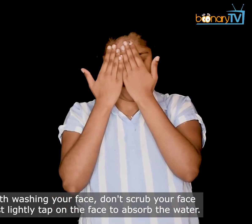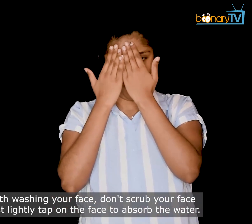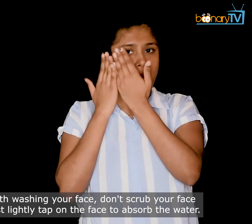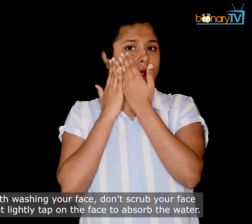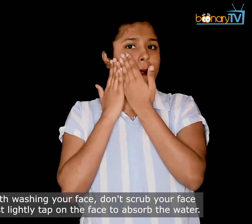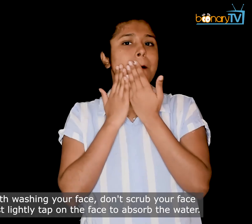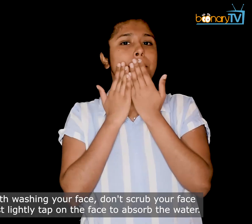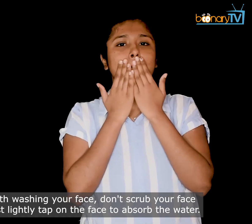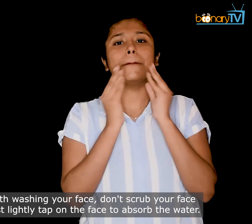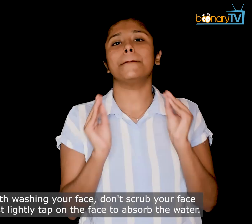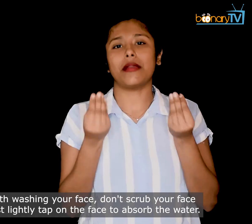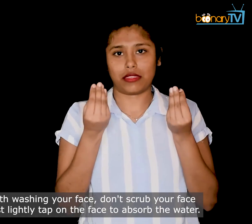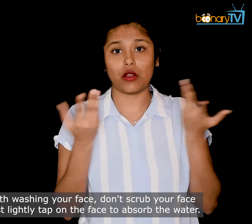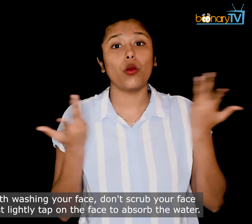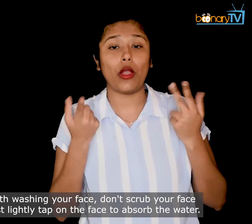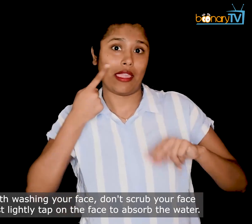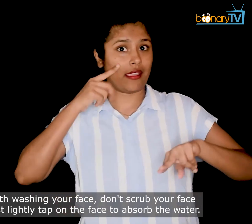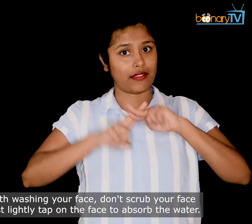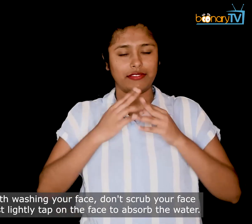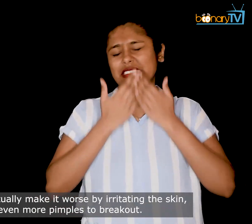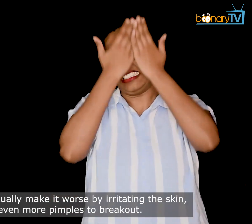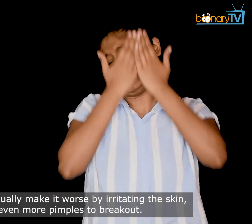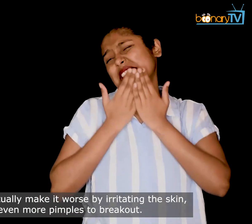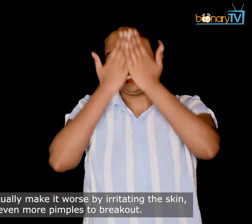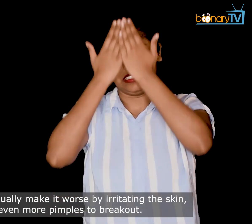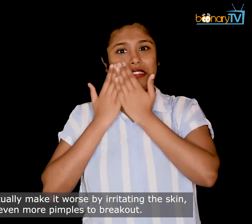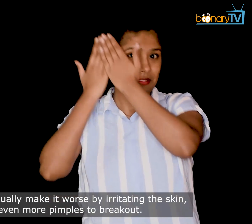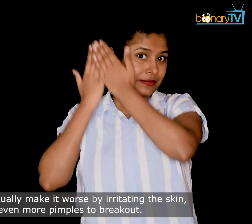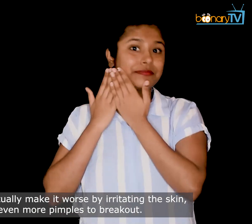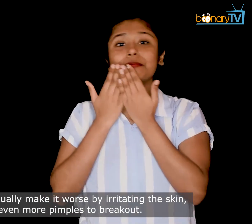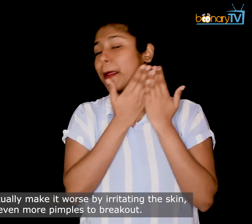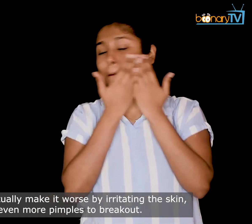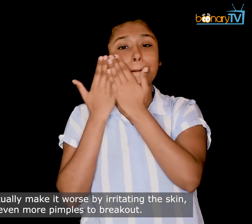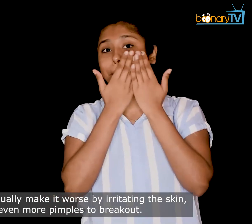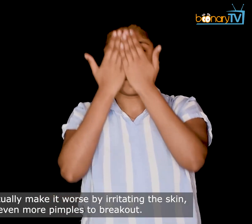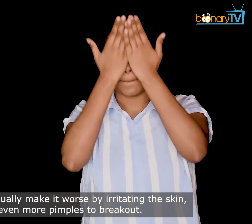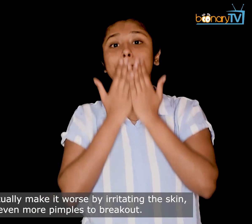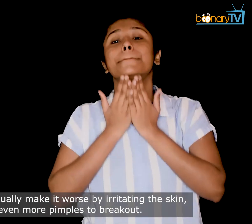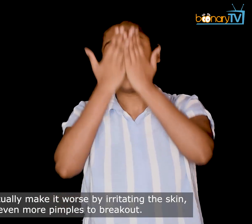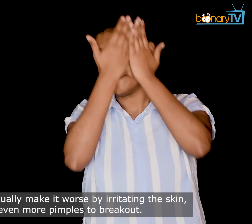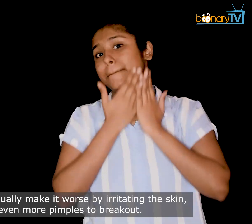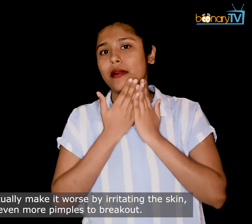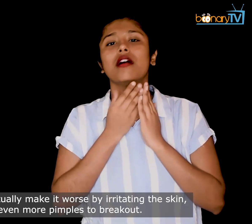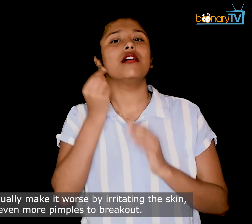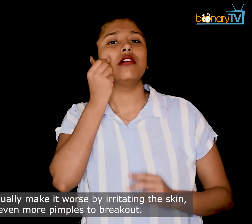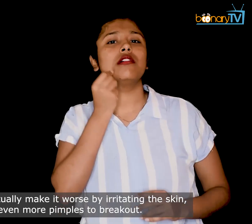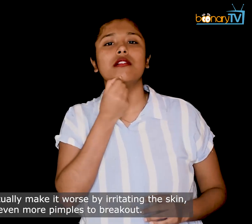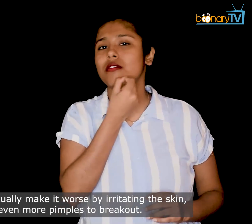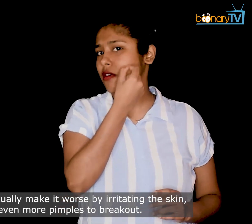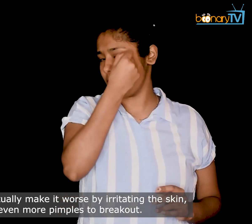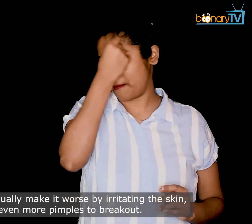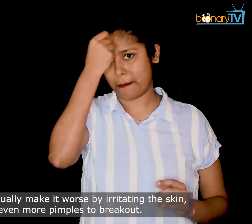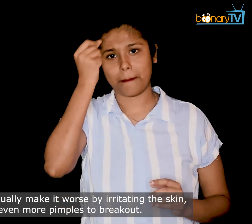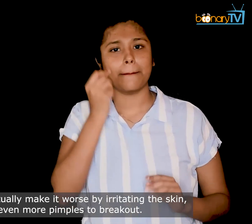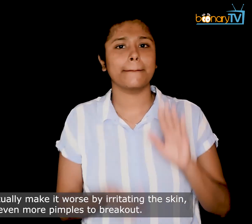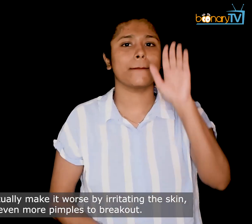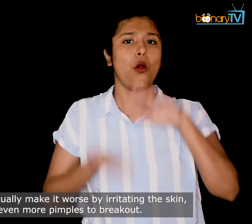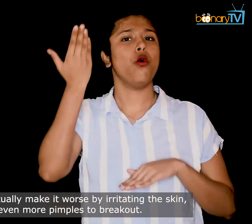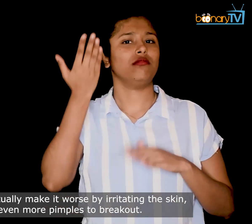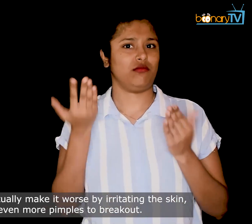face to absorb the water. Scrubbing may actually make it worse by irritating the skin, causing even more pimples